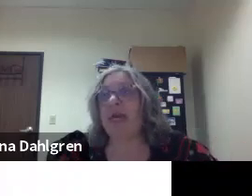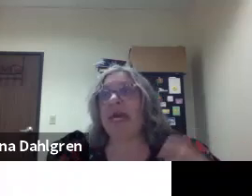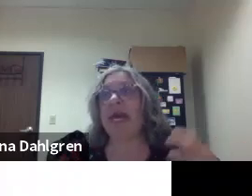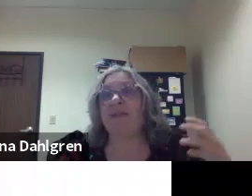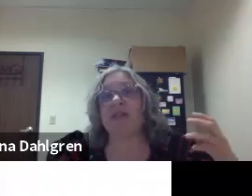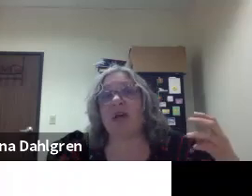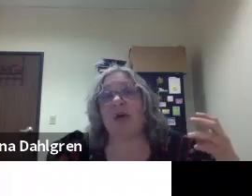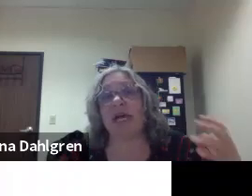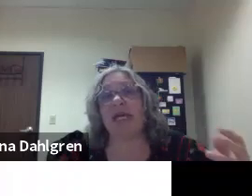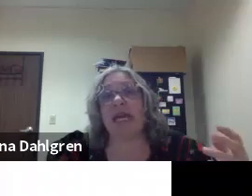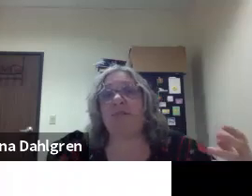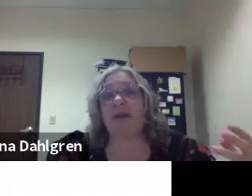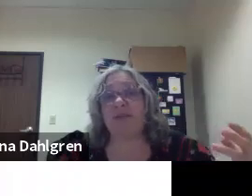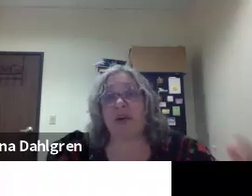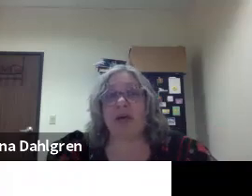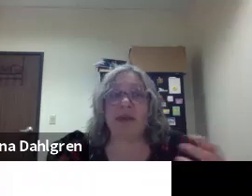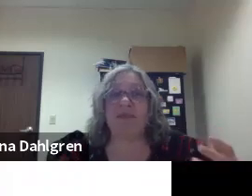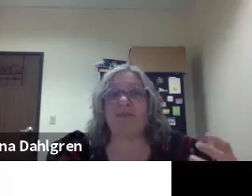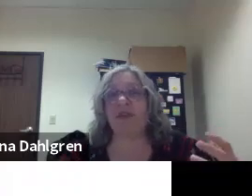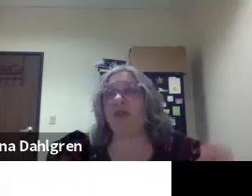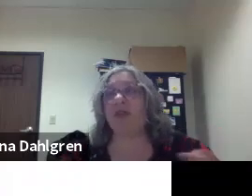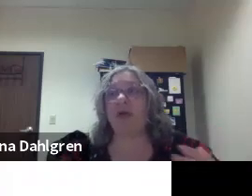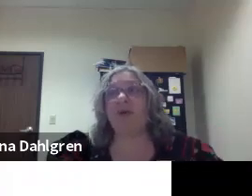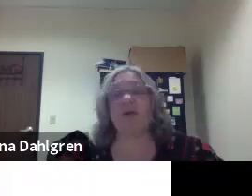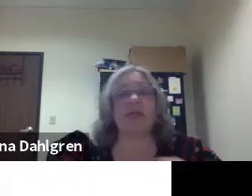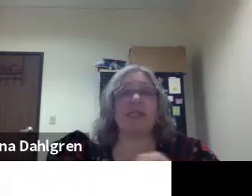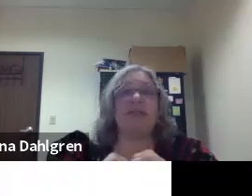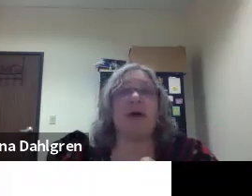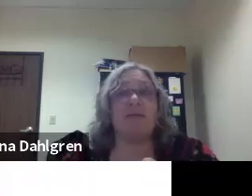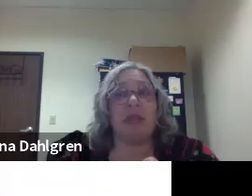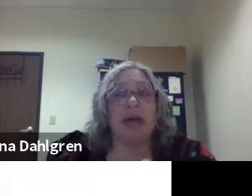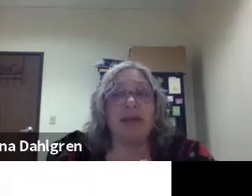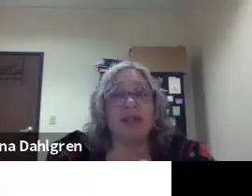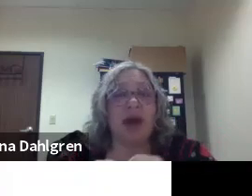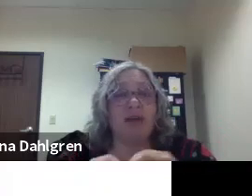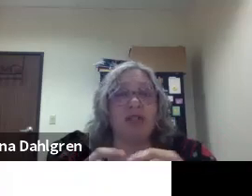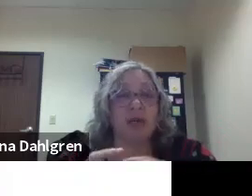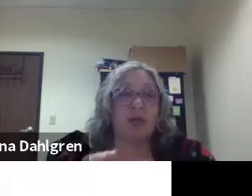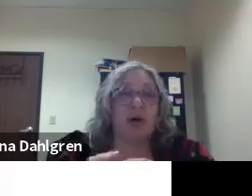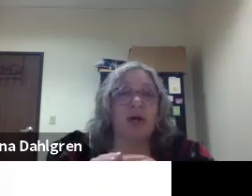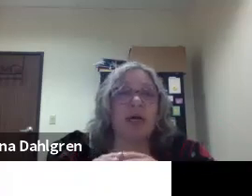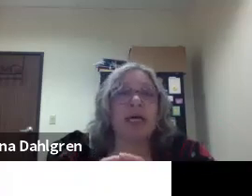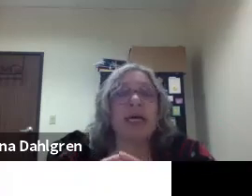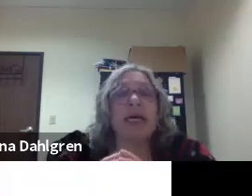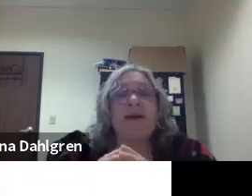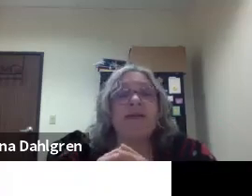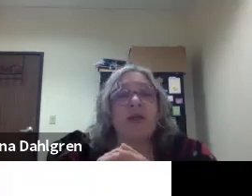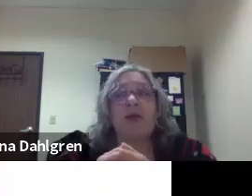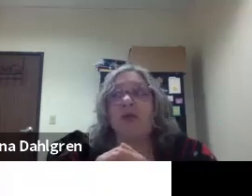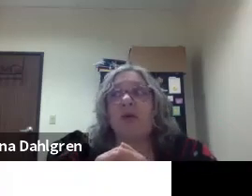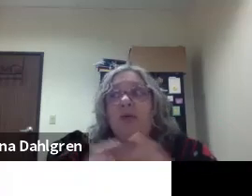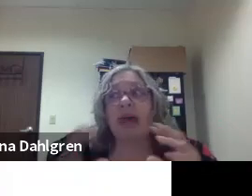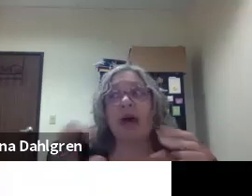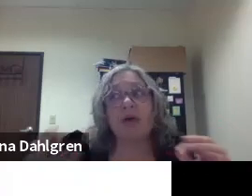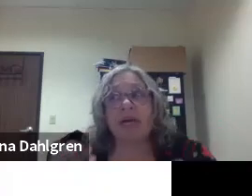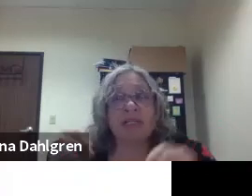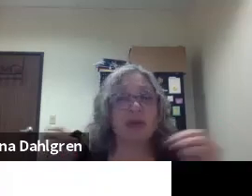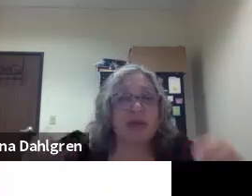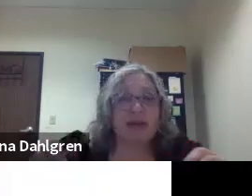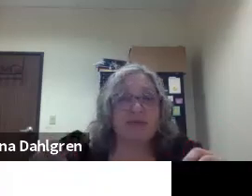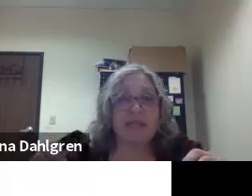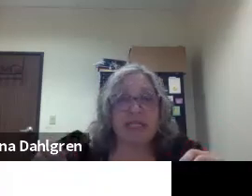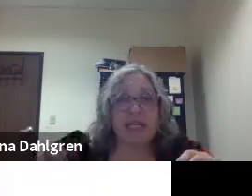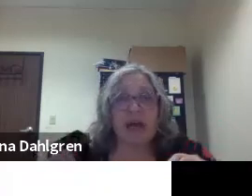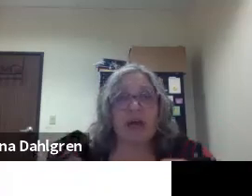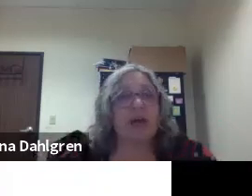month. And so it can be very beneficial to a person's bottom line to actually work. So without going into